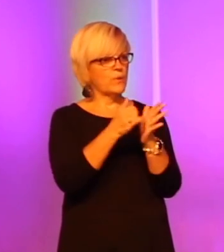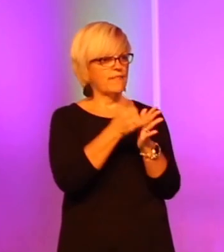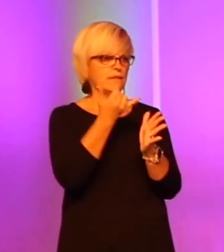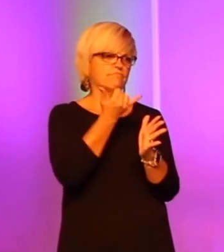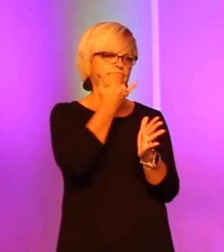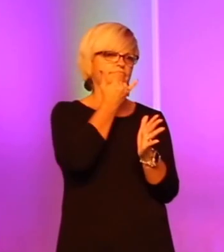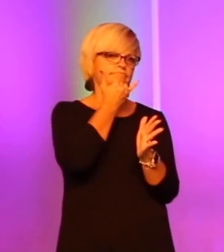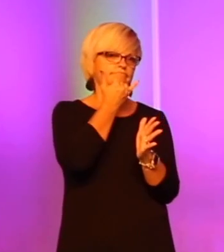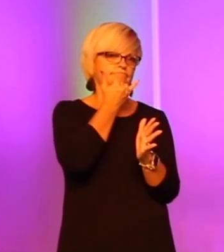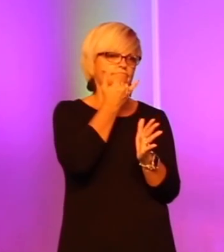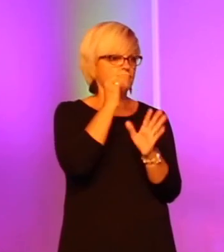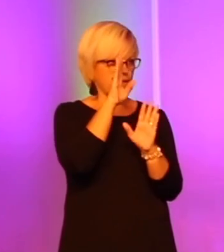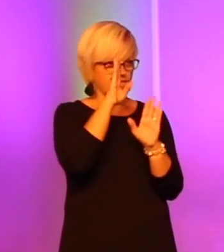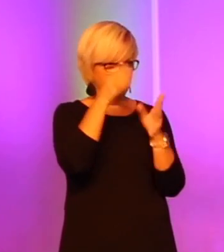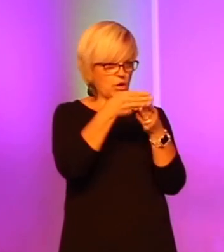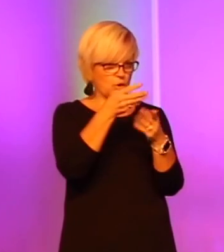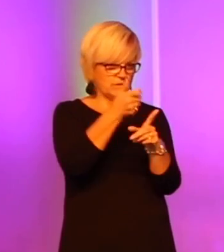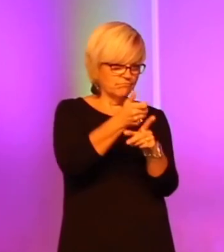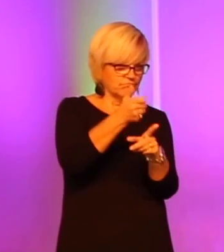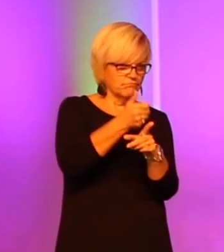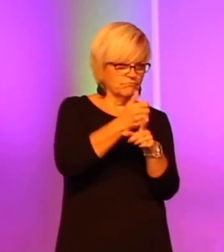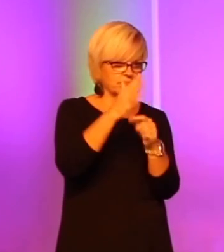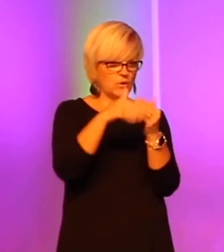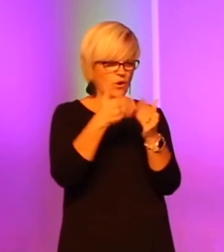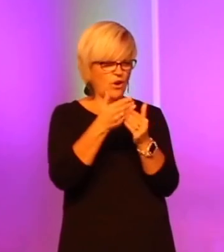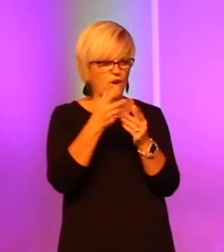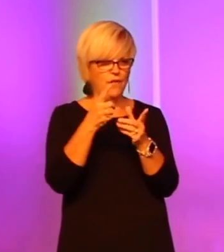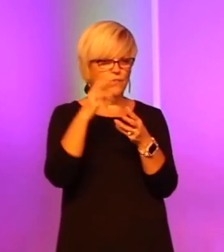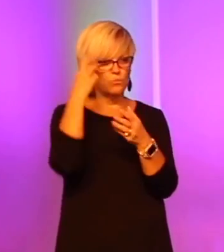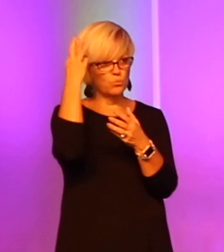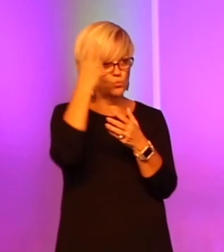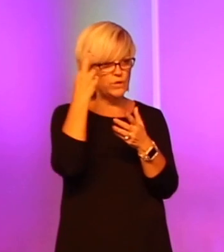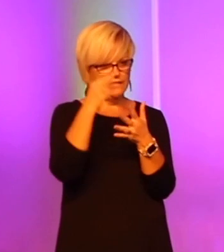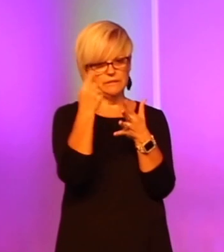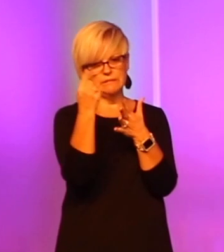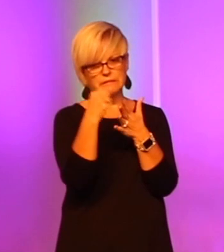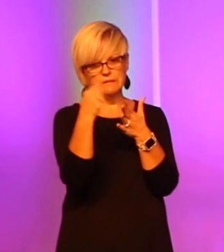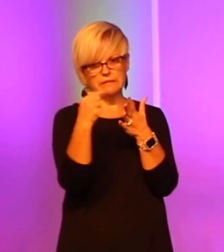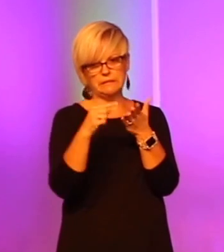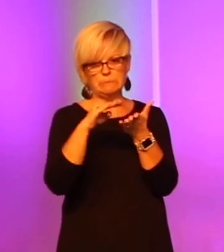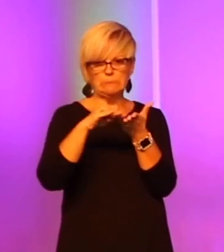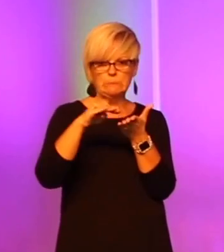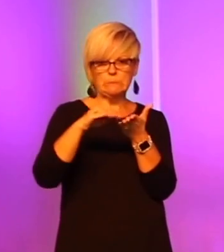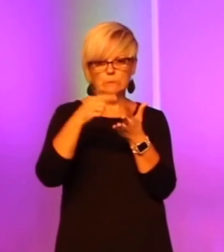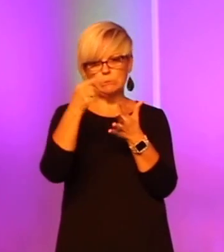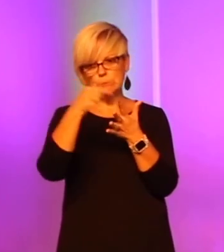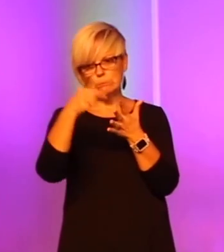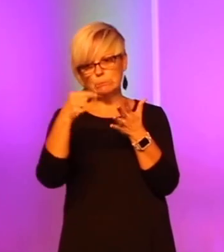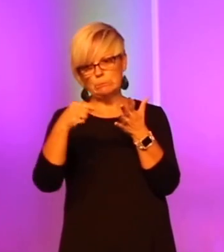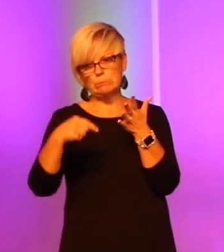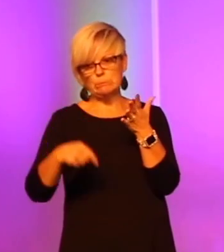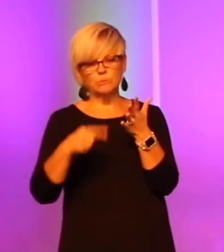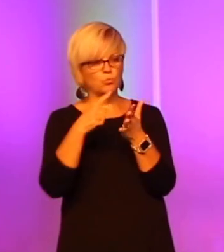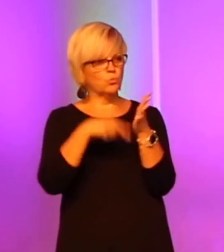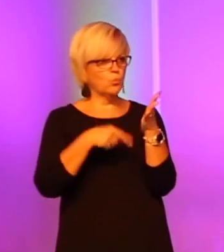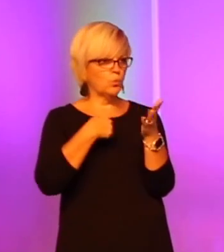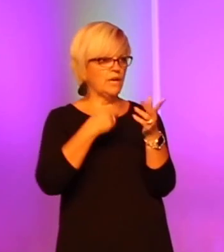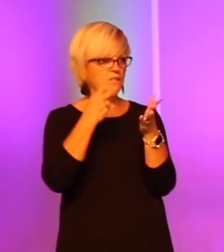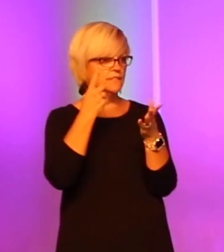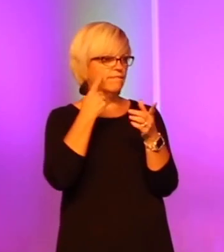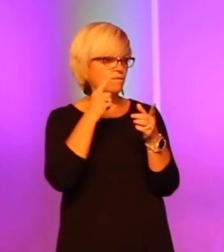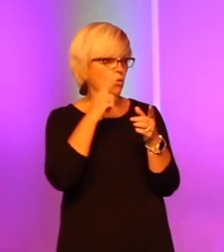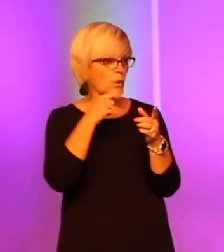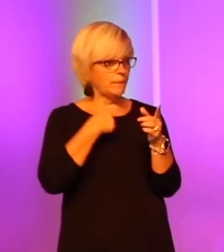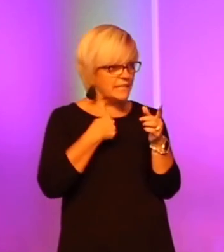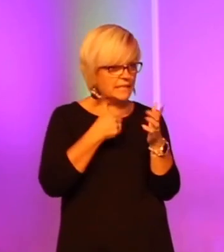on ourselves in all of these rationalizations. It's all about me and what I want, what's coming to me, what I deserve. That